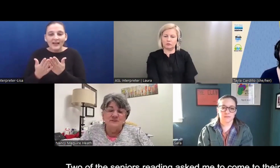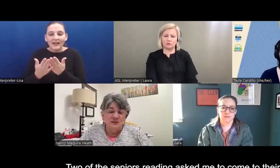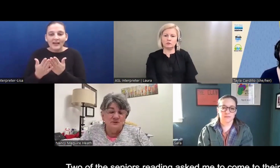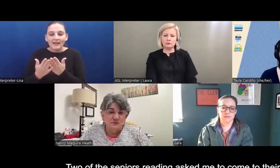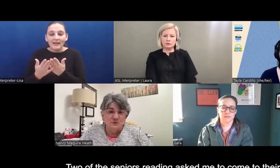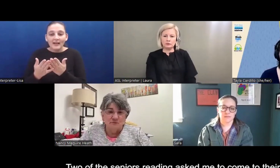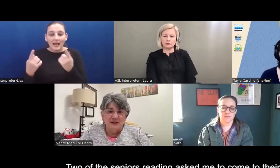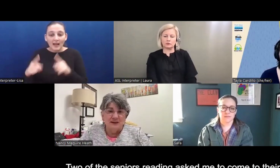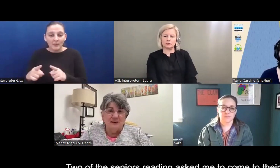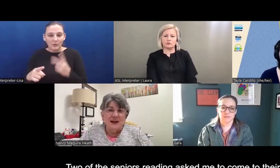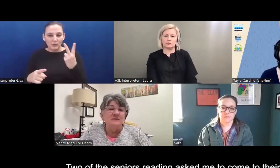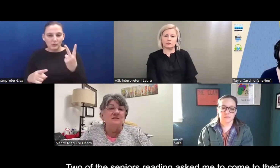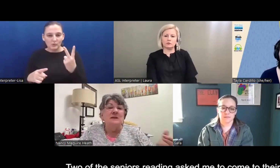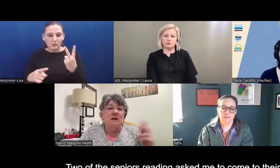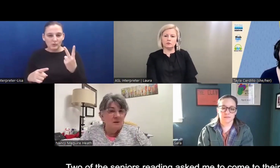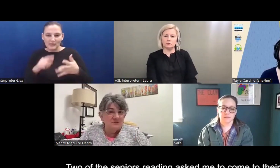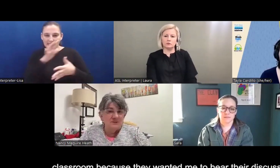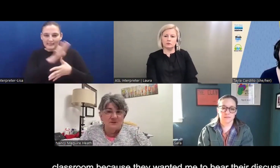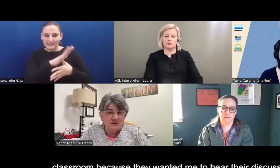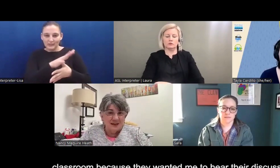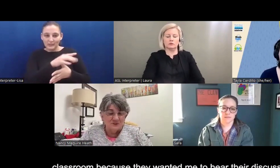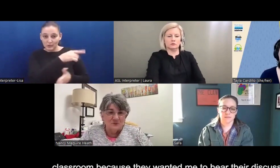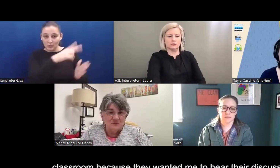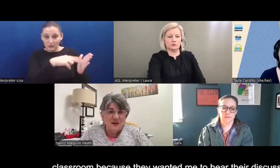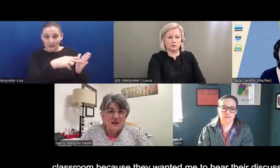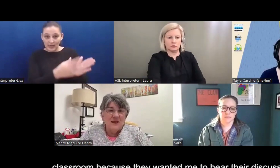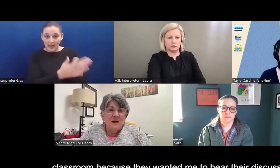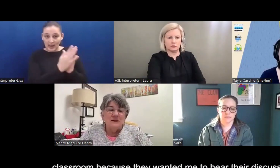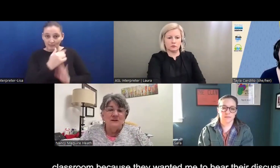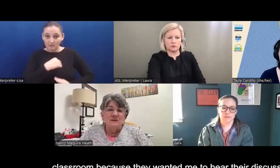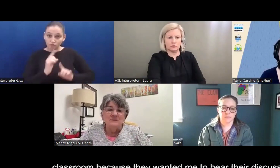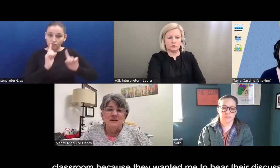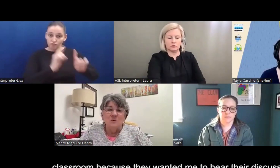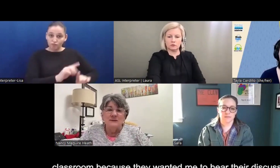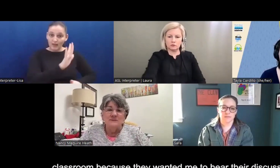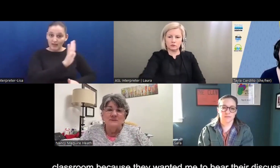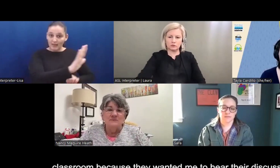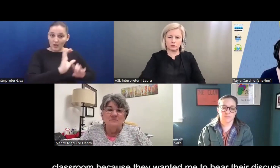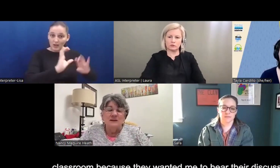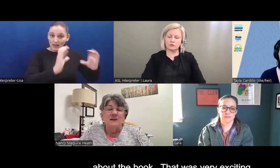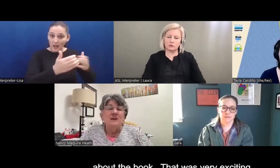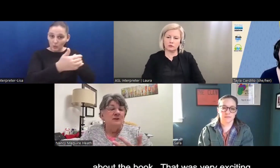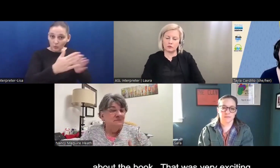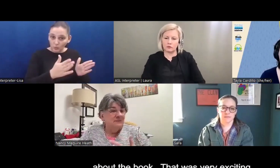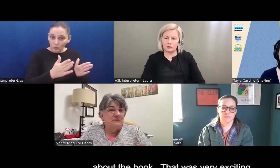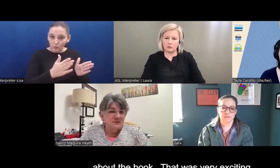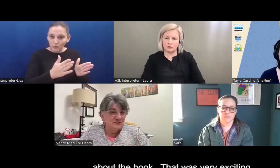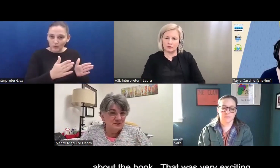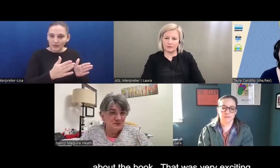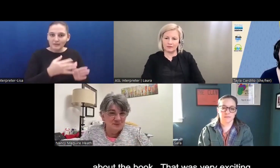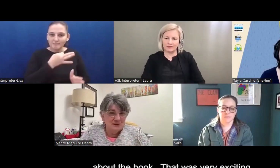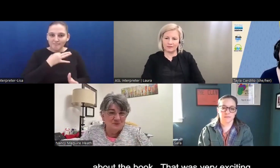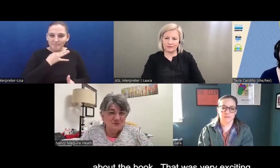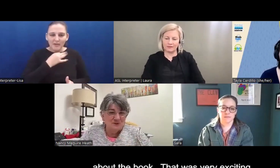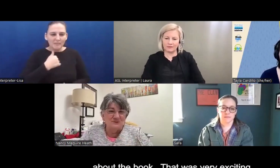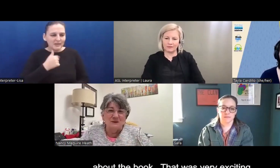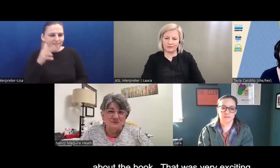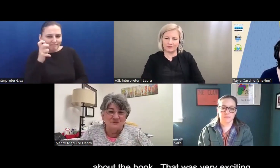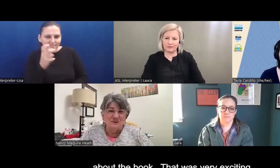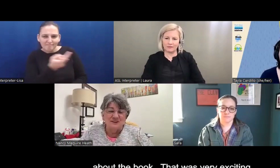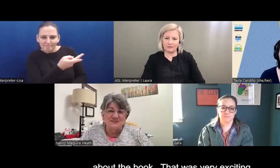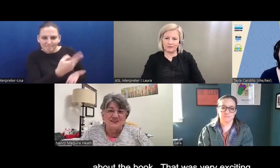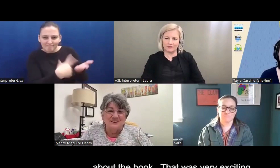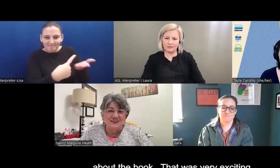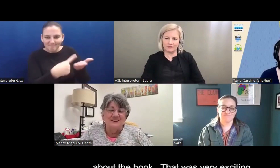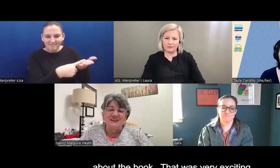two of the seniors who are reading it asked me to come. Come to their classroom because they wanted me to hear their discussion about the book. So that